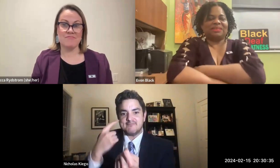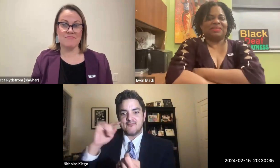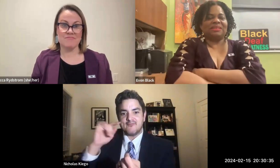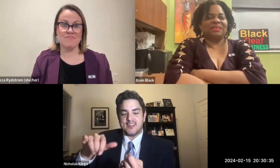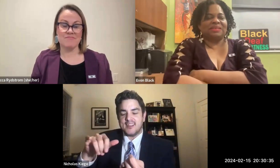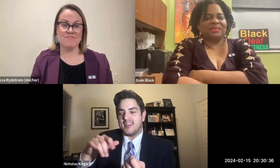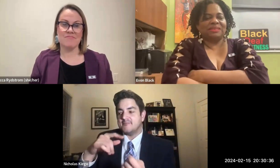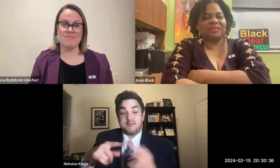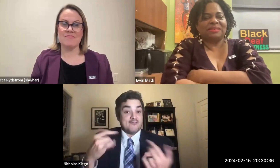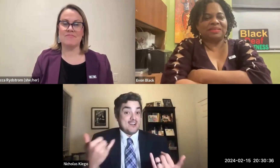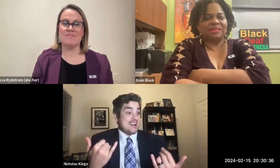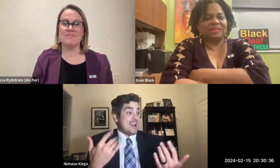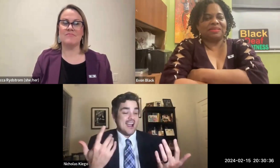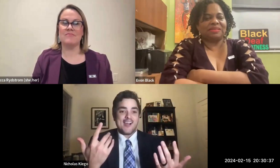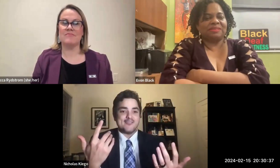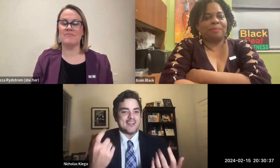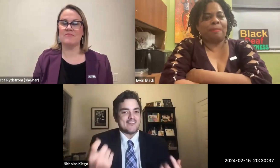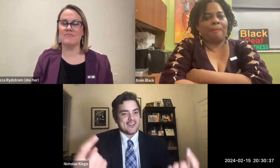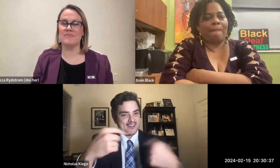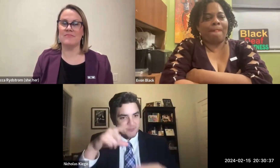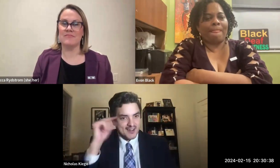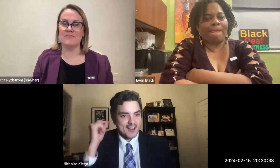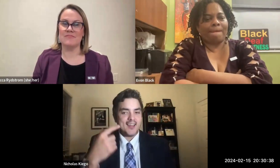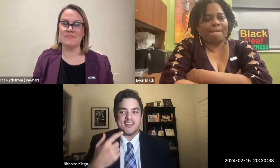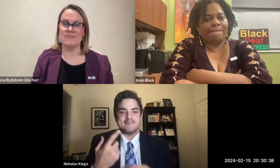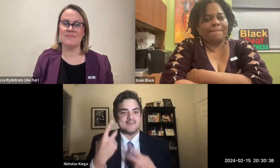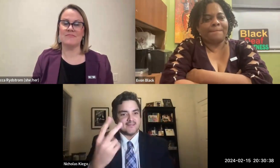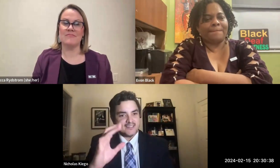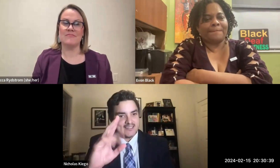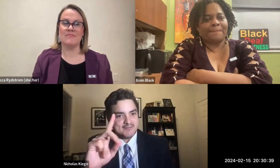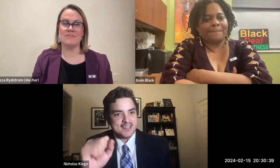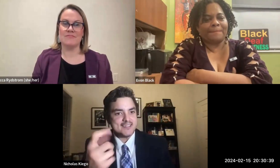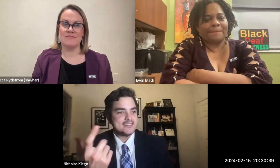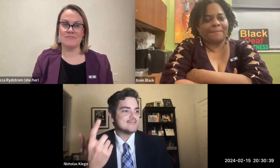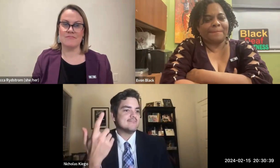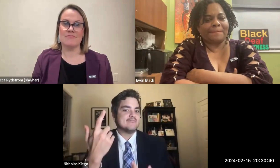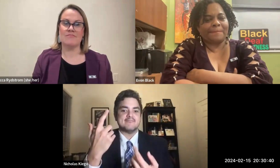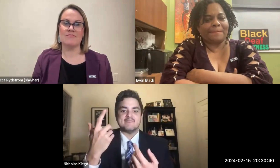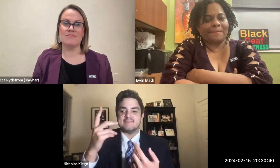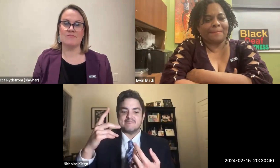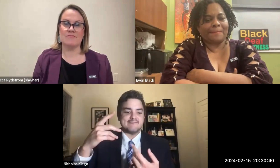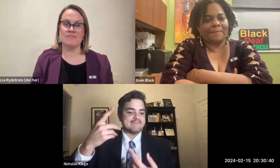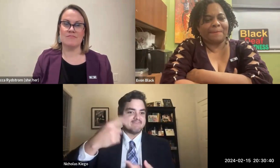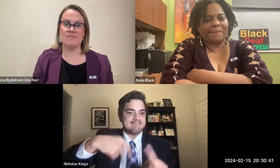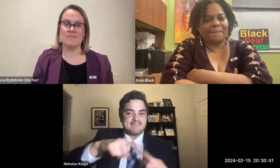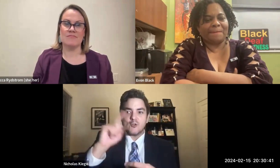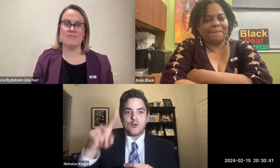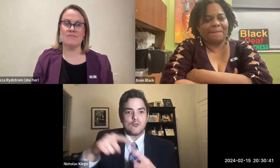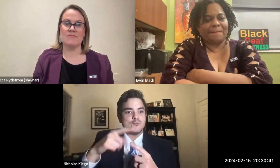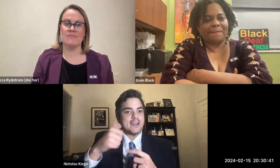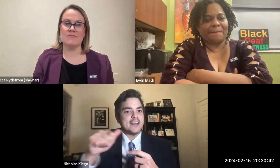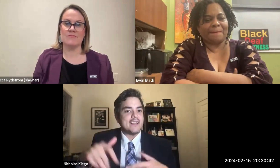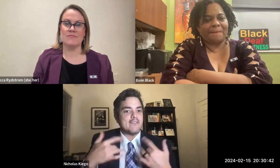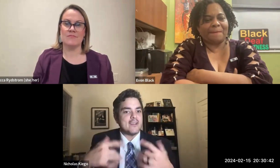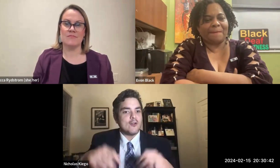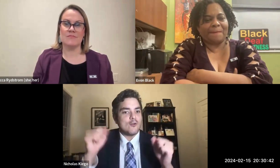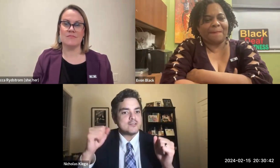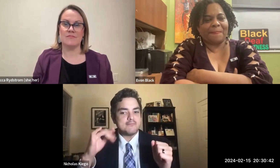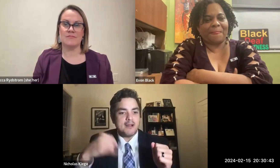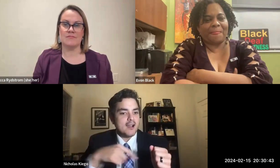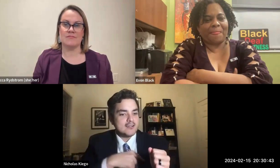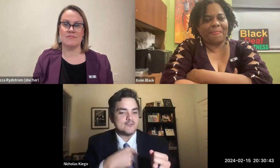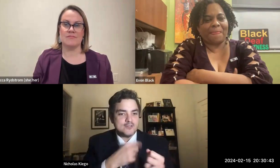letter to thank them for that. So my team has been doing that as well. Come to Gallaudet, visit Center for Black Deaf